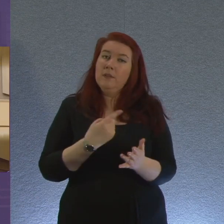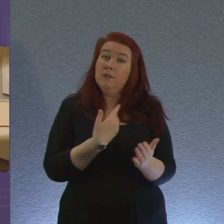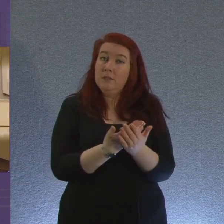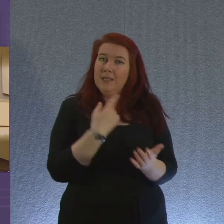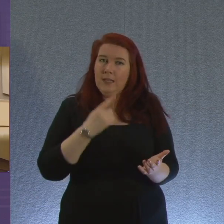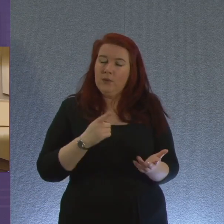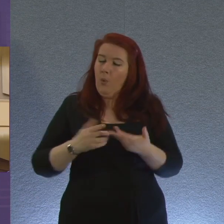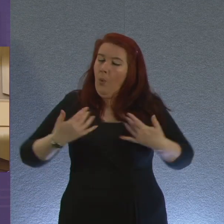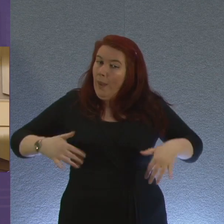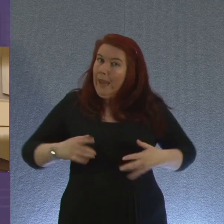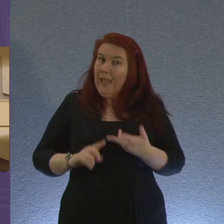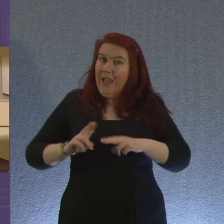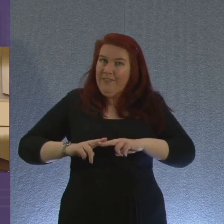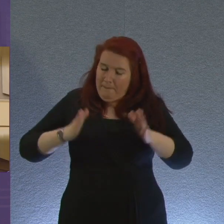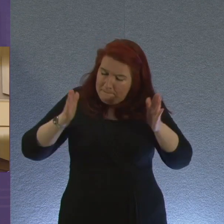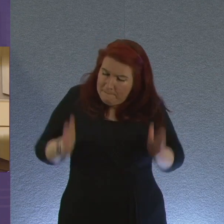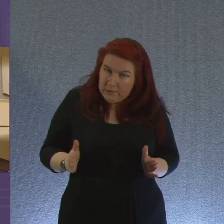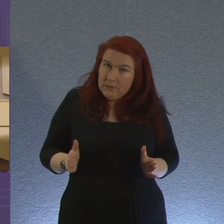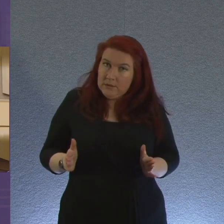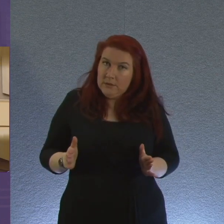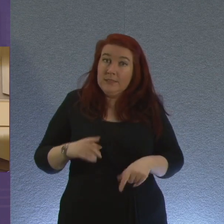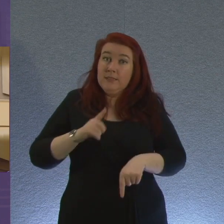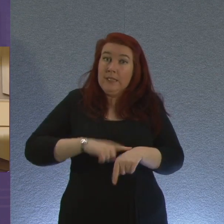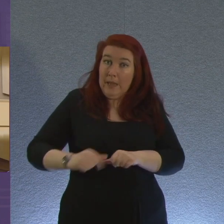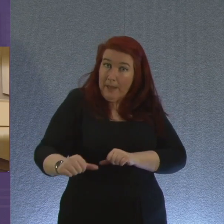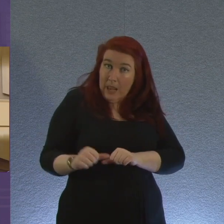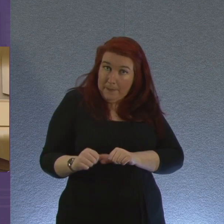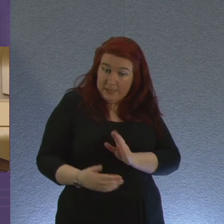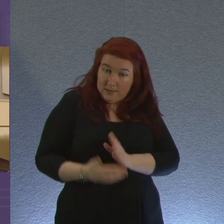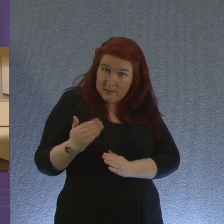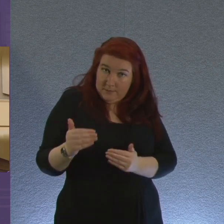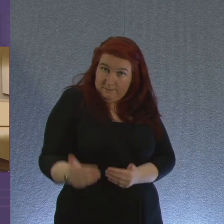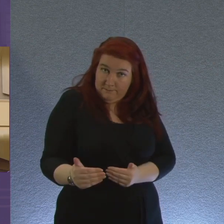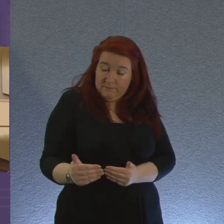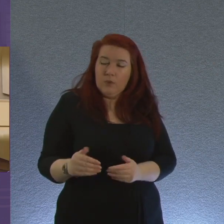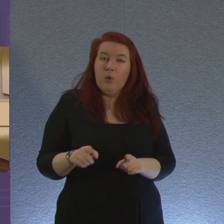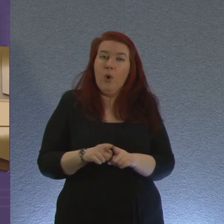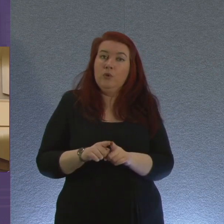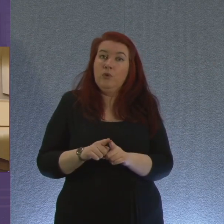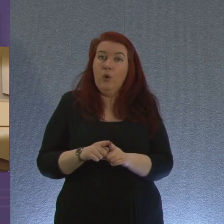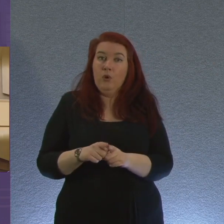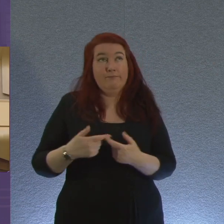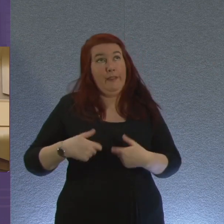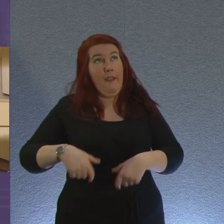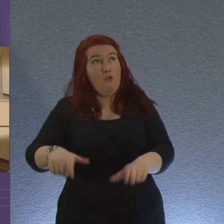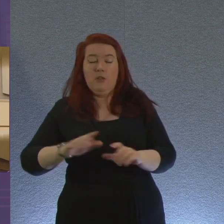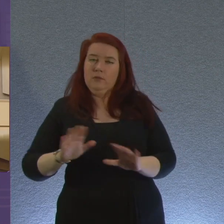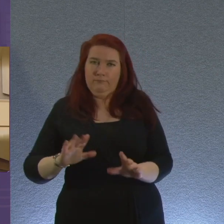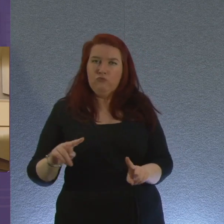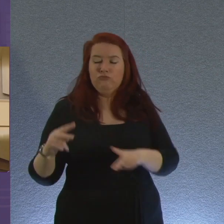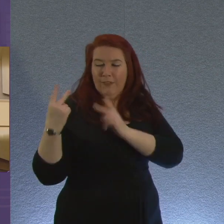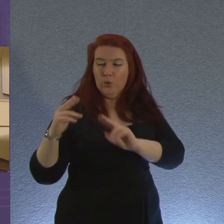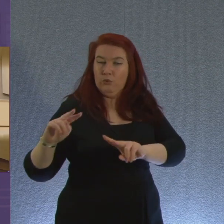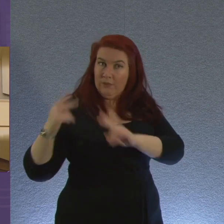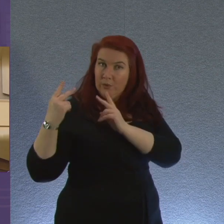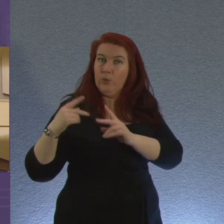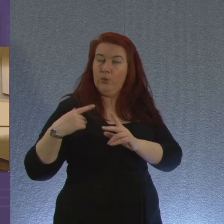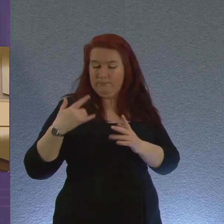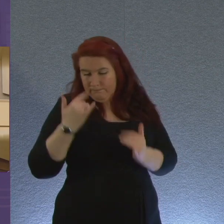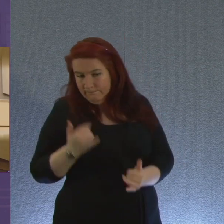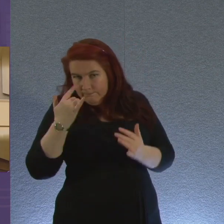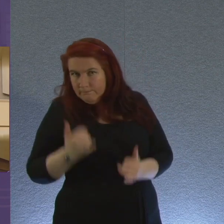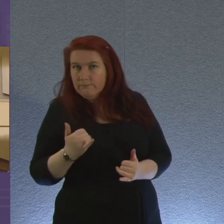current situation, specific, time-limited and subject to review and reporting. Now, there's very little time for